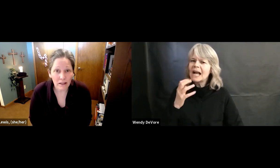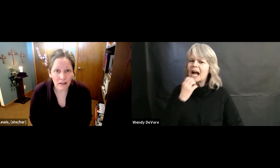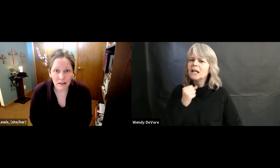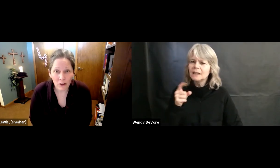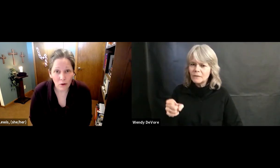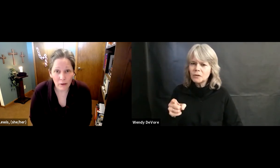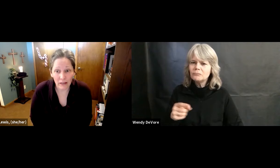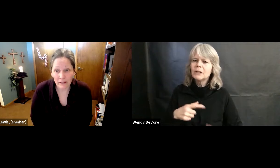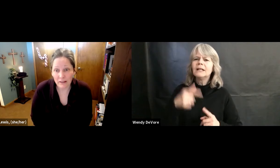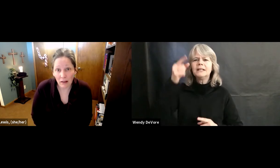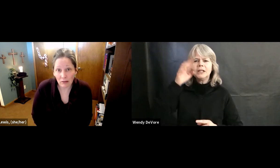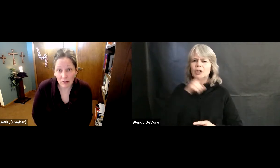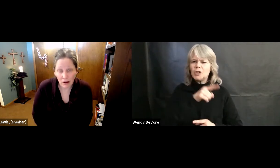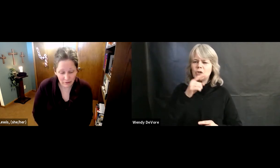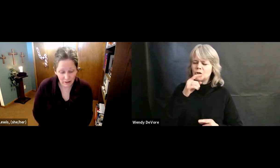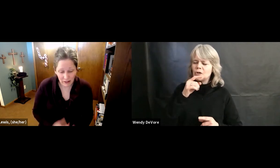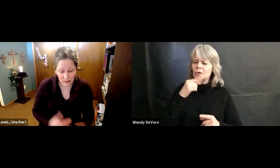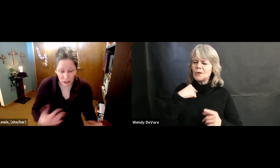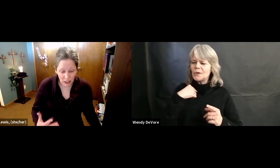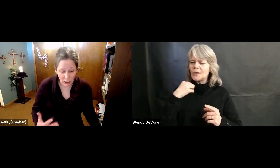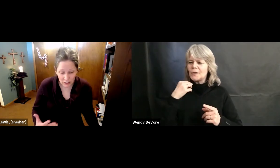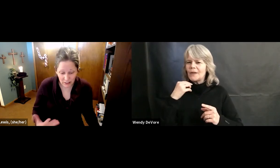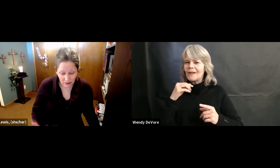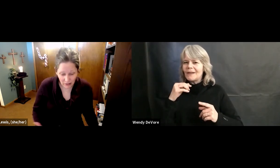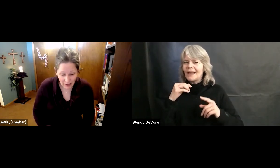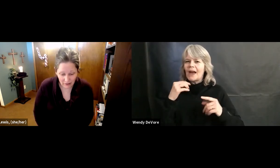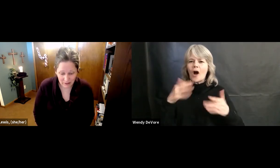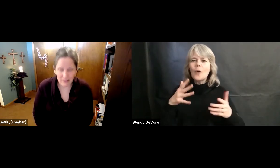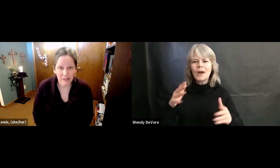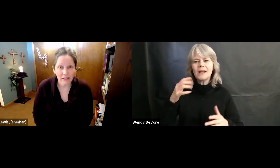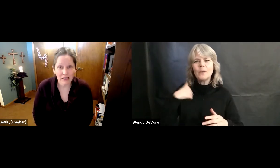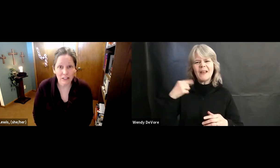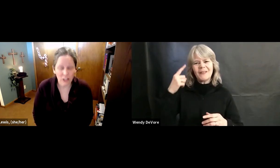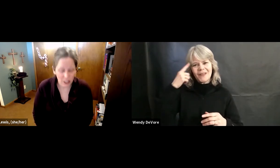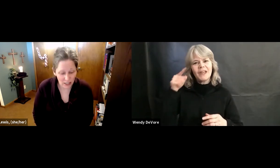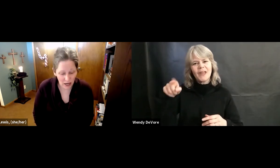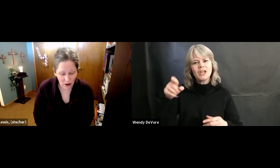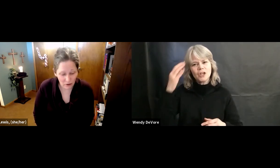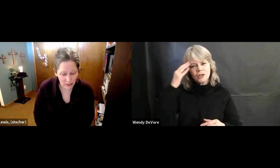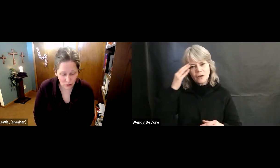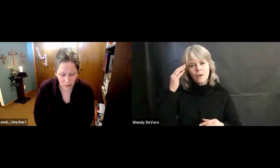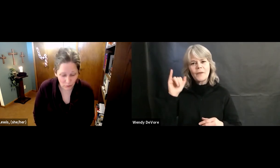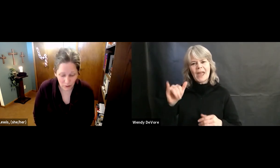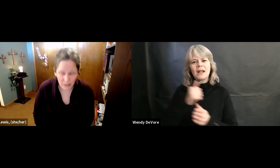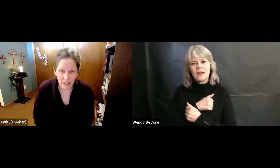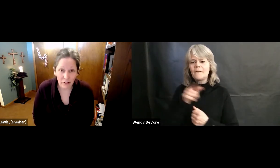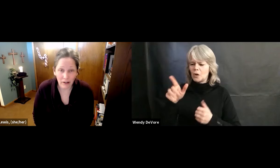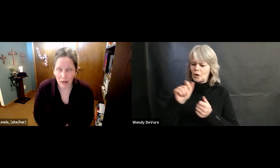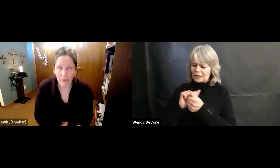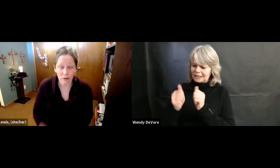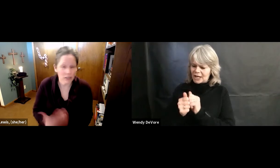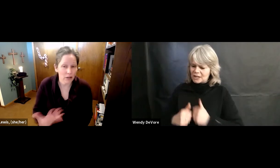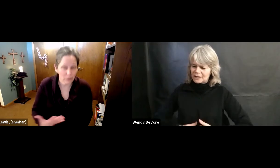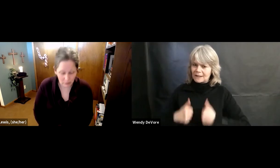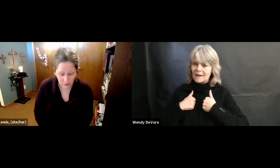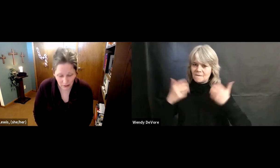Already knowing that that love changes their lives. It changes how they treat one another, how